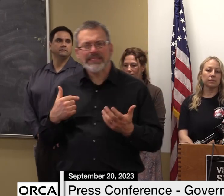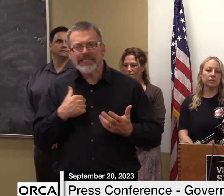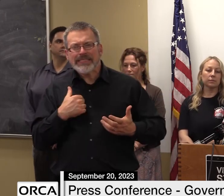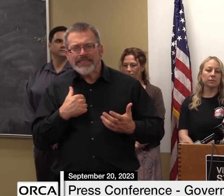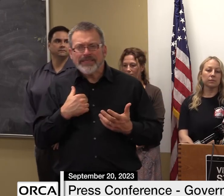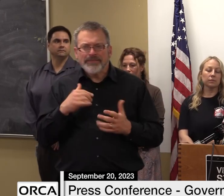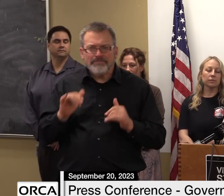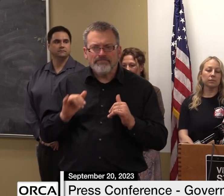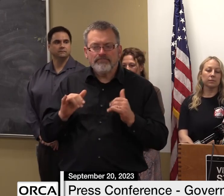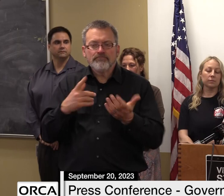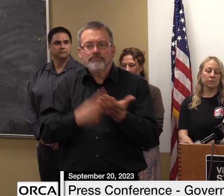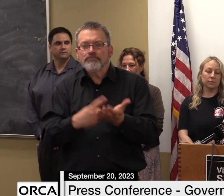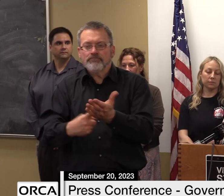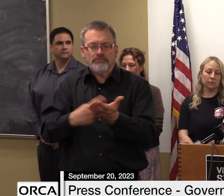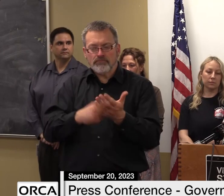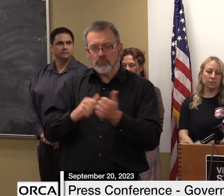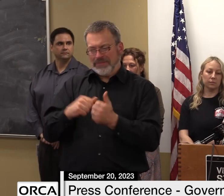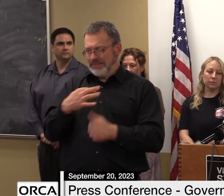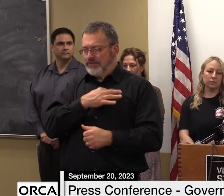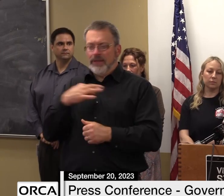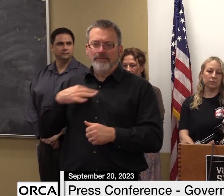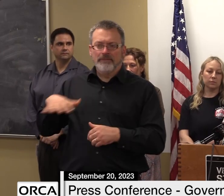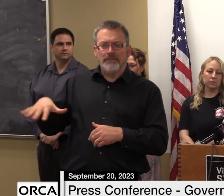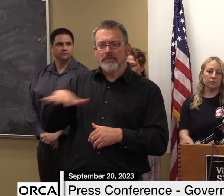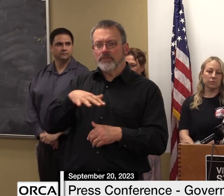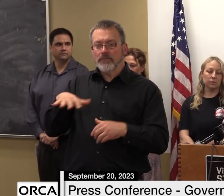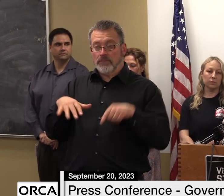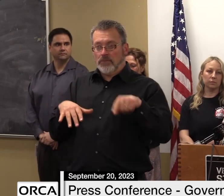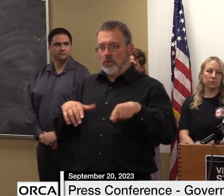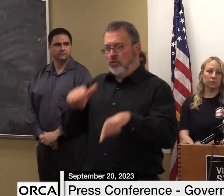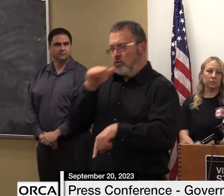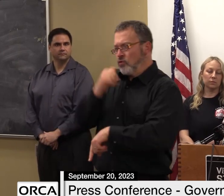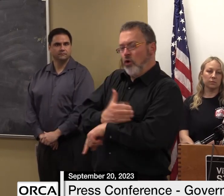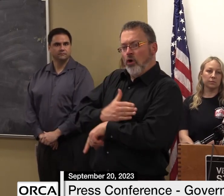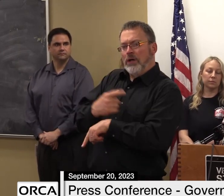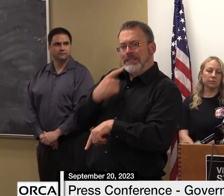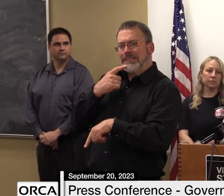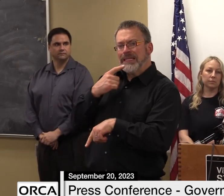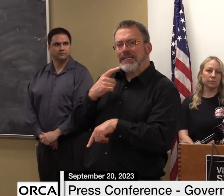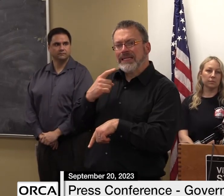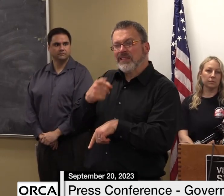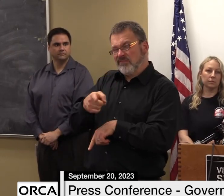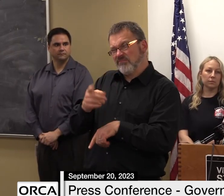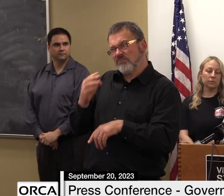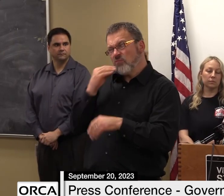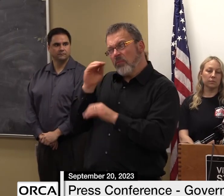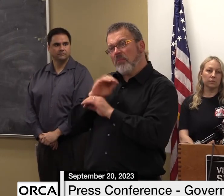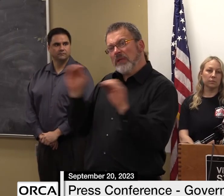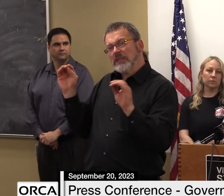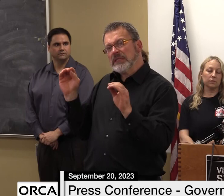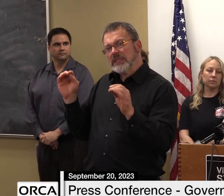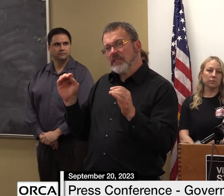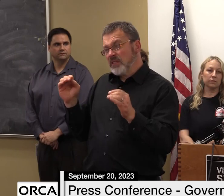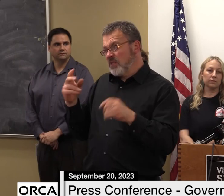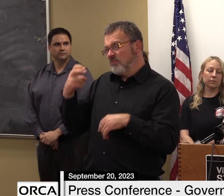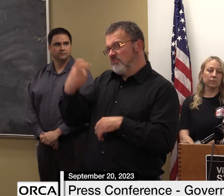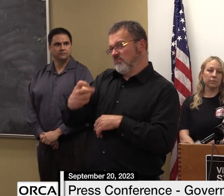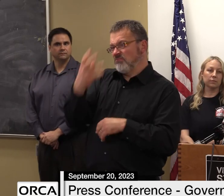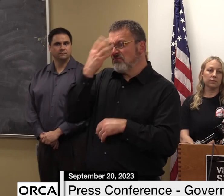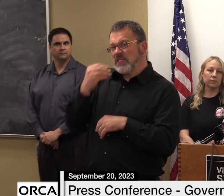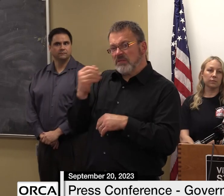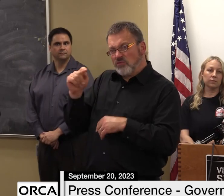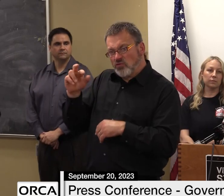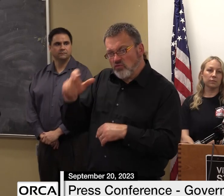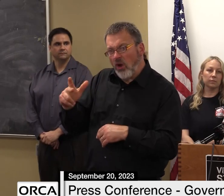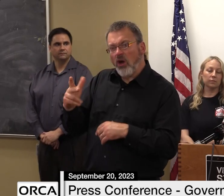to the mitigation staff, his daughter told us that he was homeless, sleeping in his truck or his shed with no